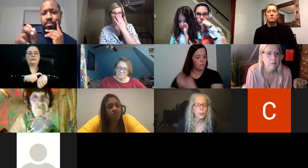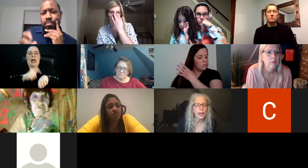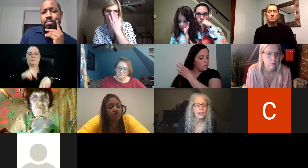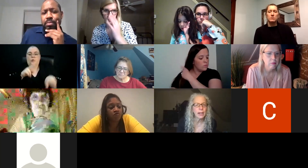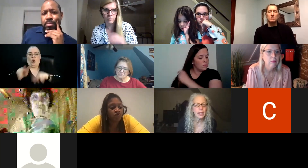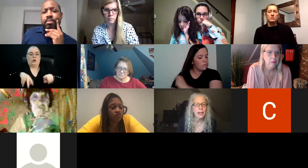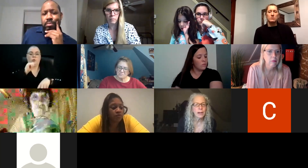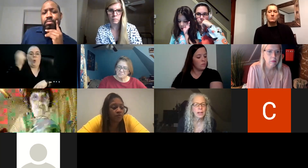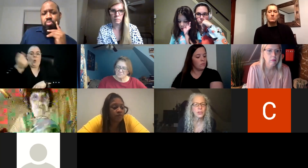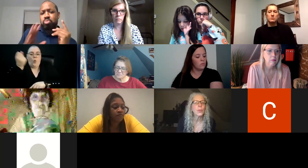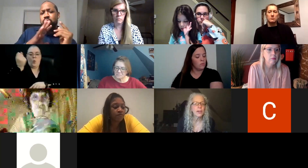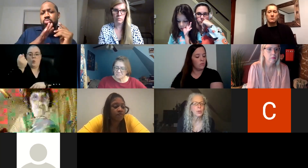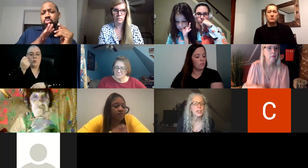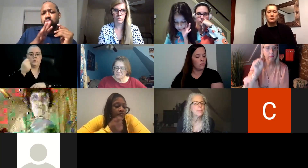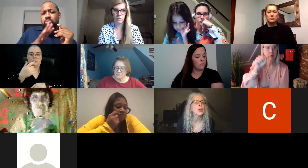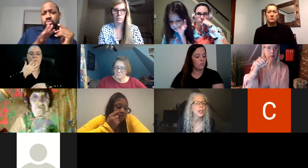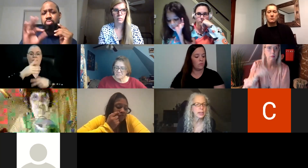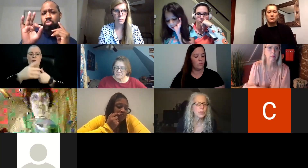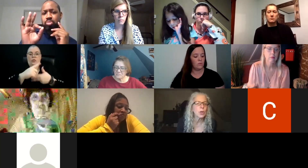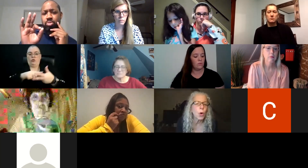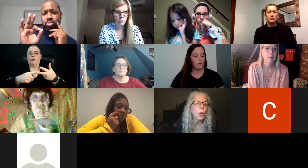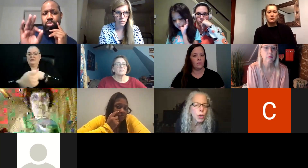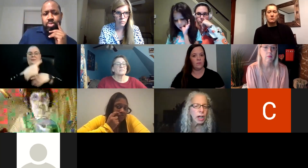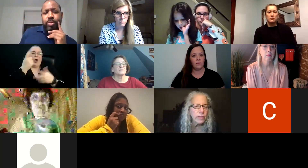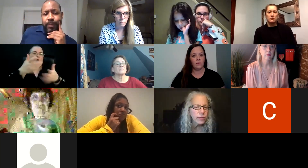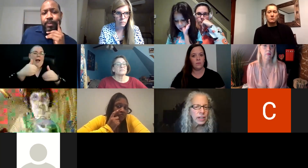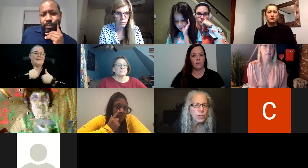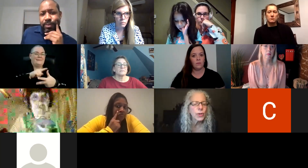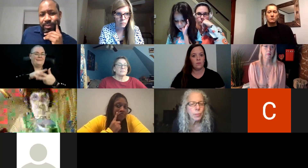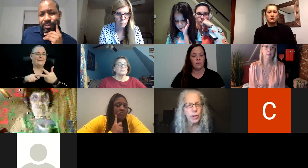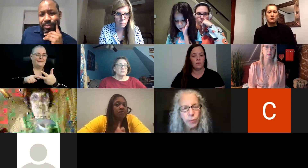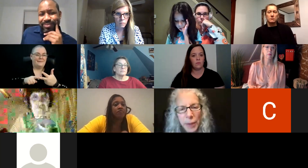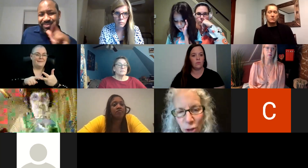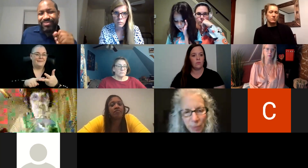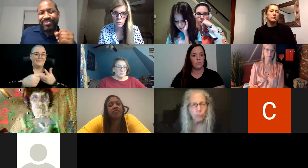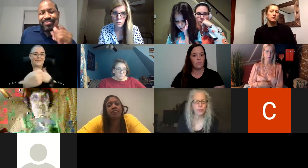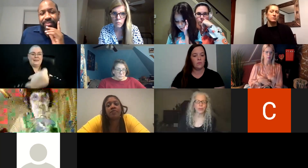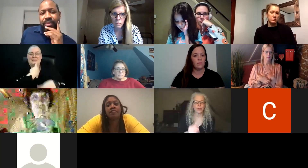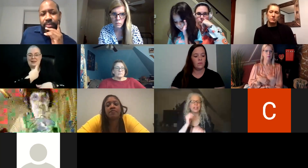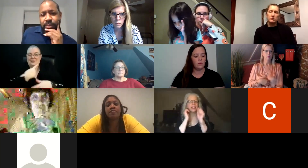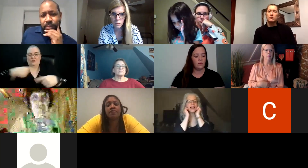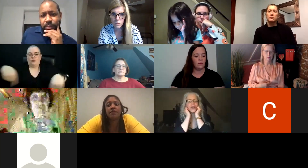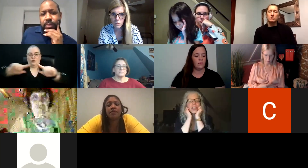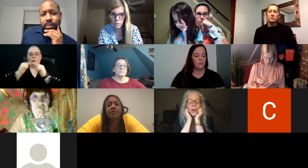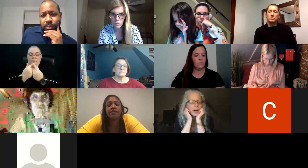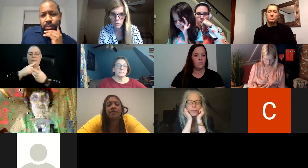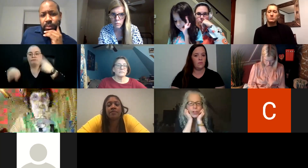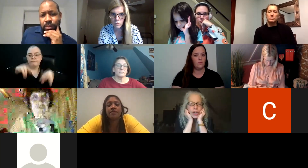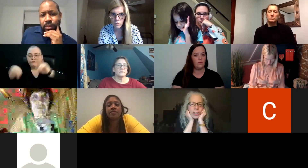away so that we have more time to look at them. Don't hold off until you get more information about referral services, regional